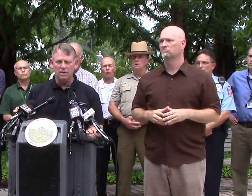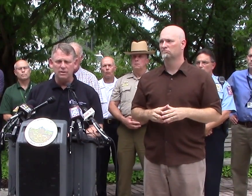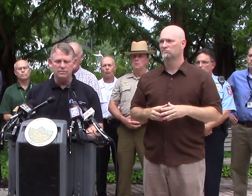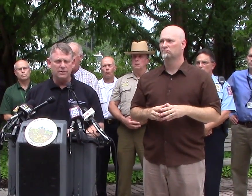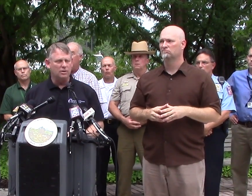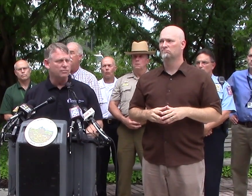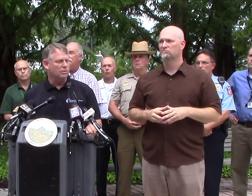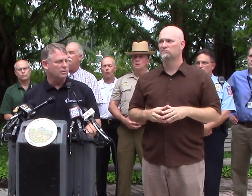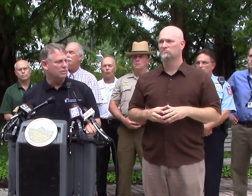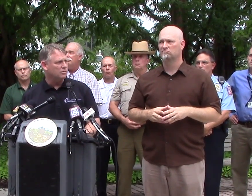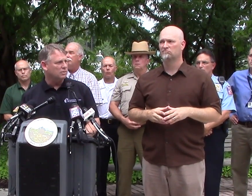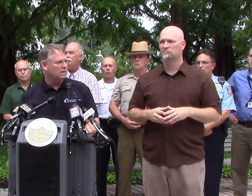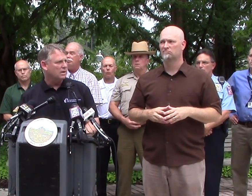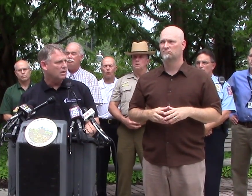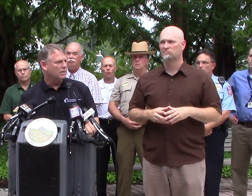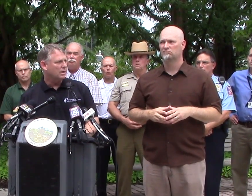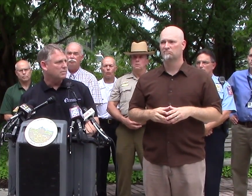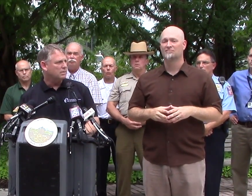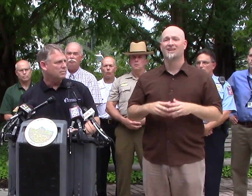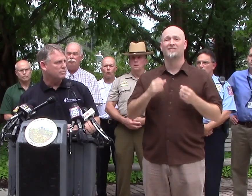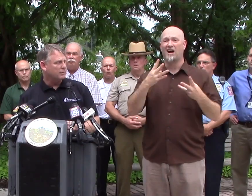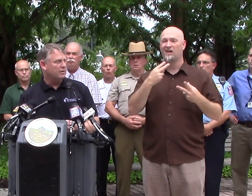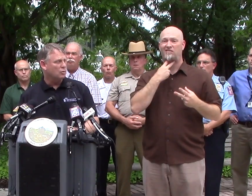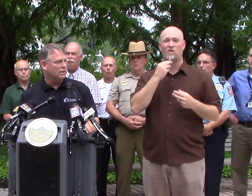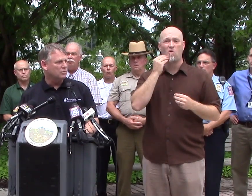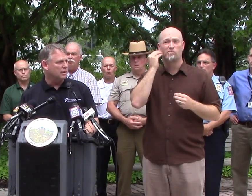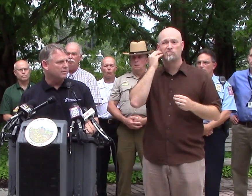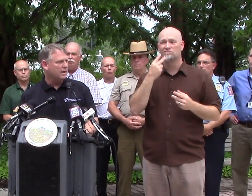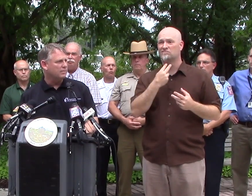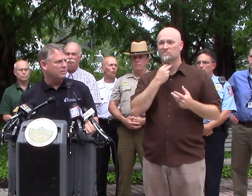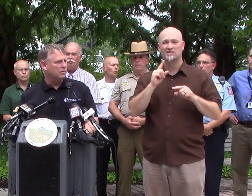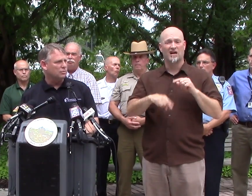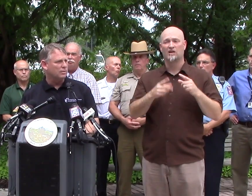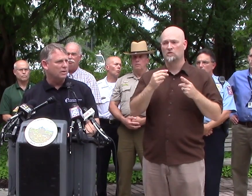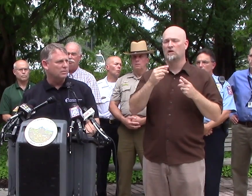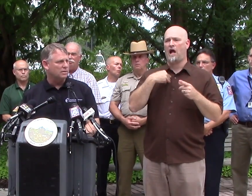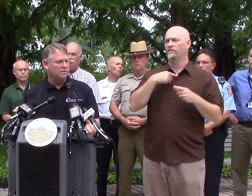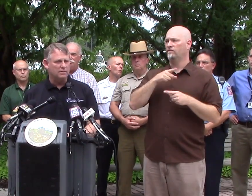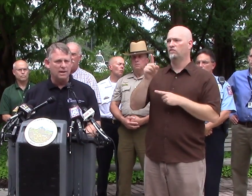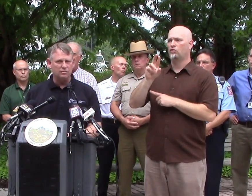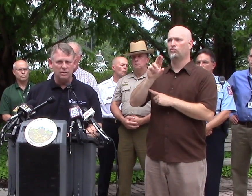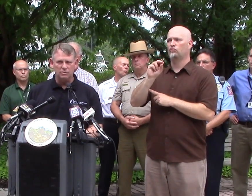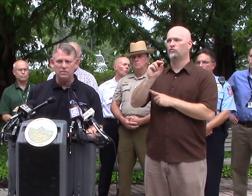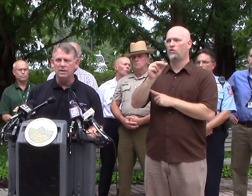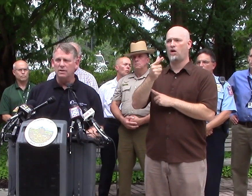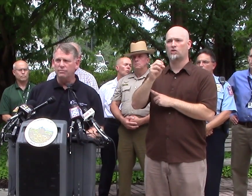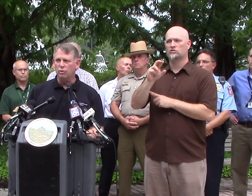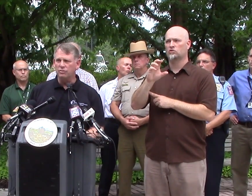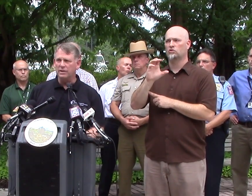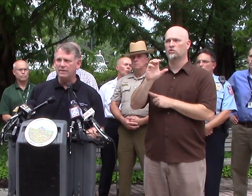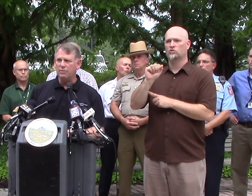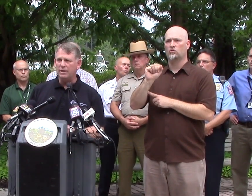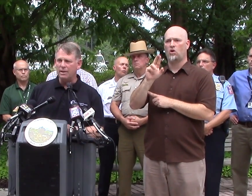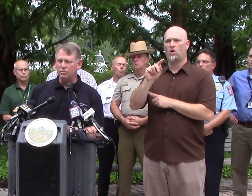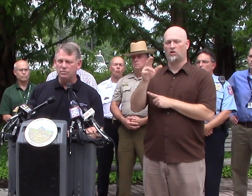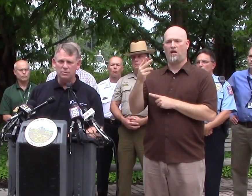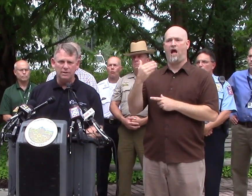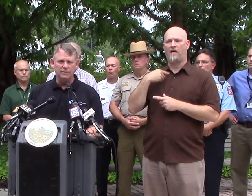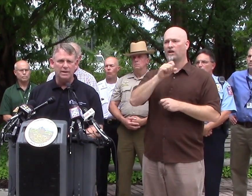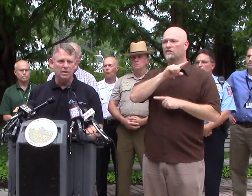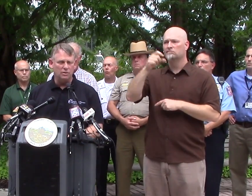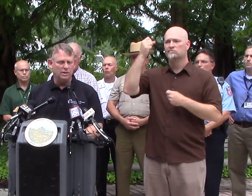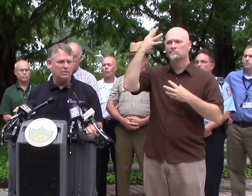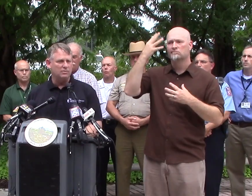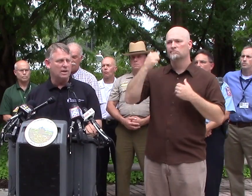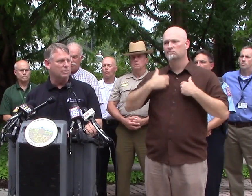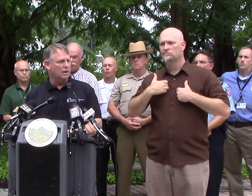Carter Center for a shelter, we had very quickly 25 individuals there to have shelter. Fortunately, they've been able to